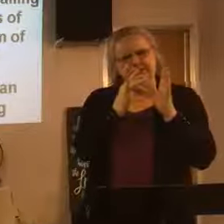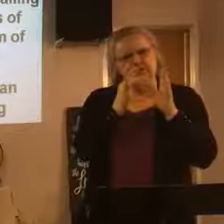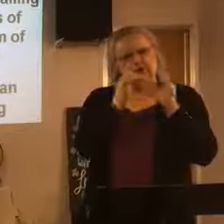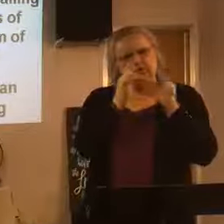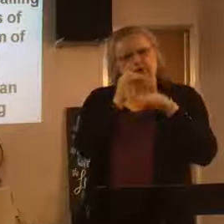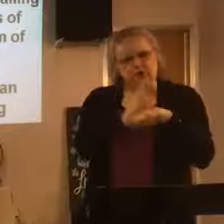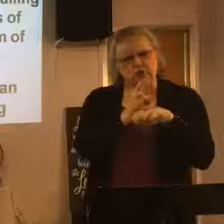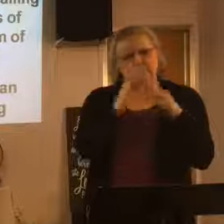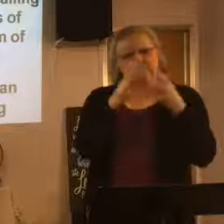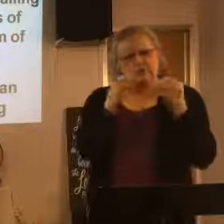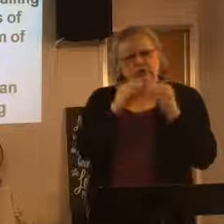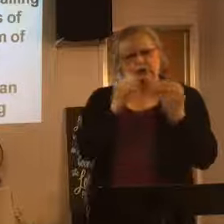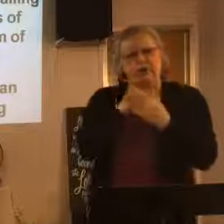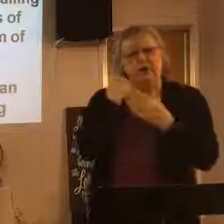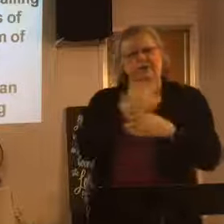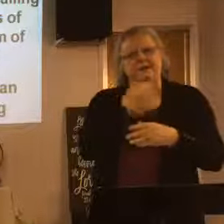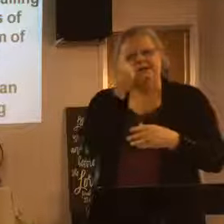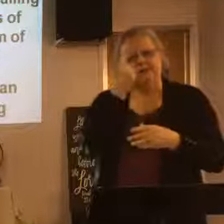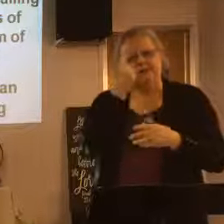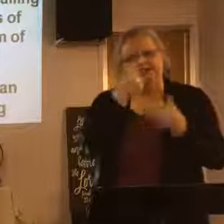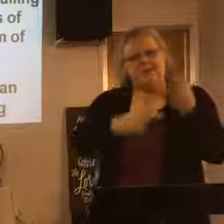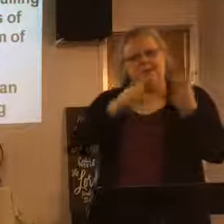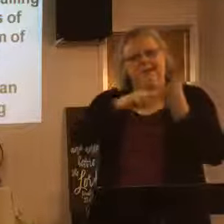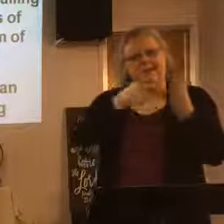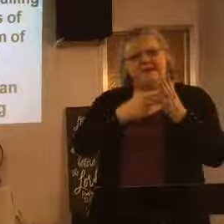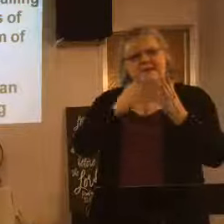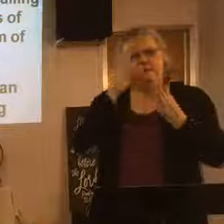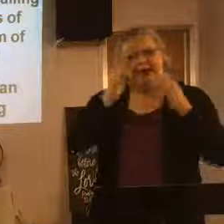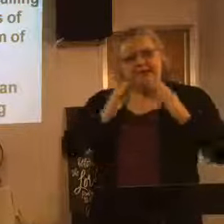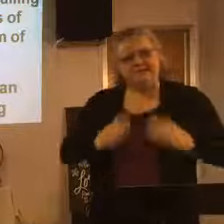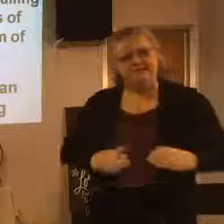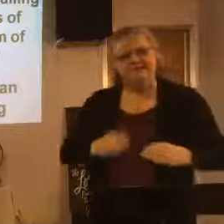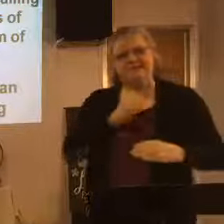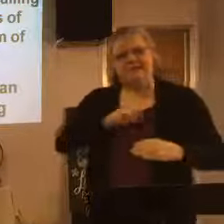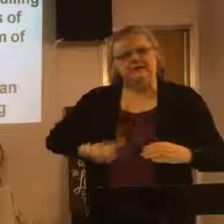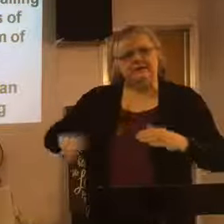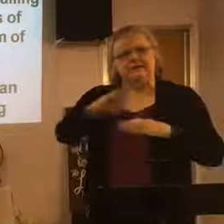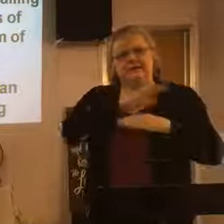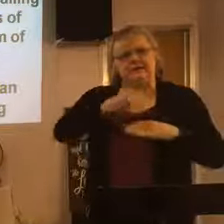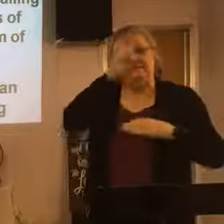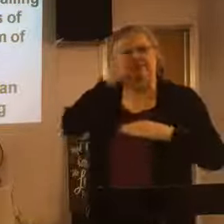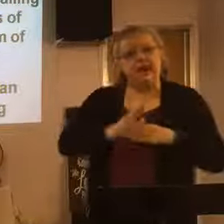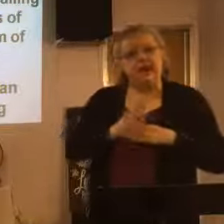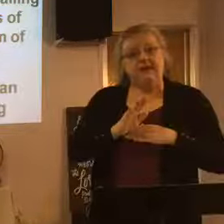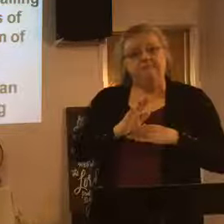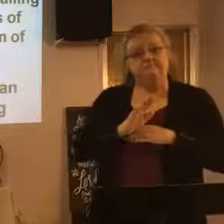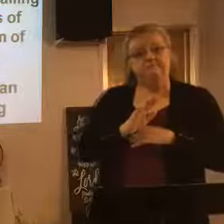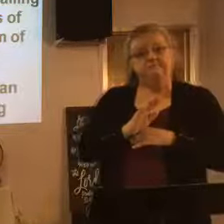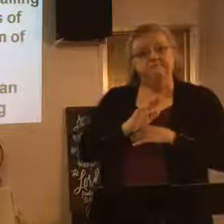us more insight on what it is to be a citizen of the kingdom of God. Chapter 20 of